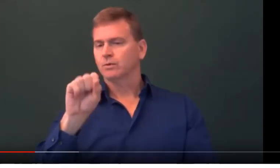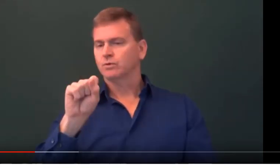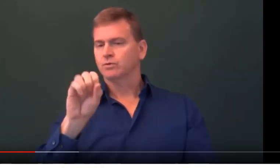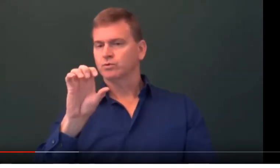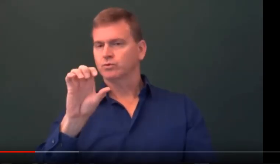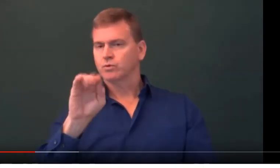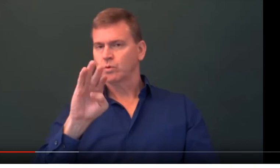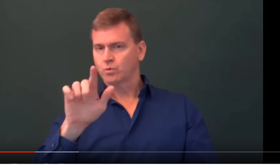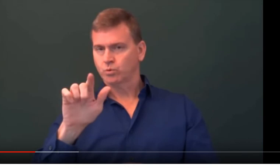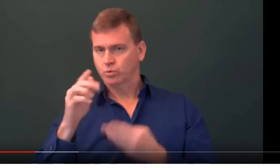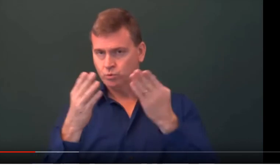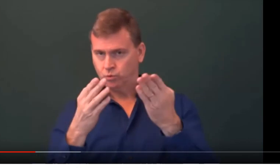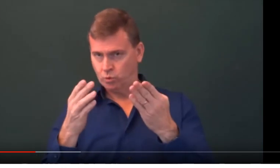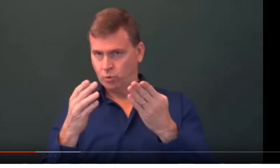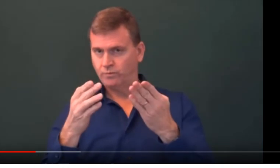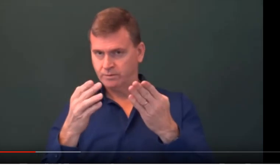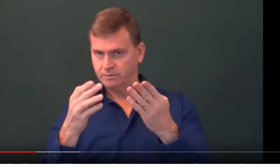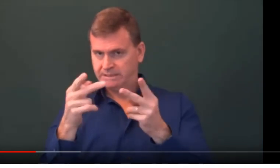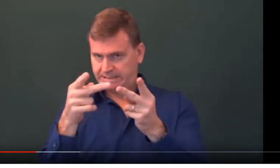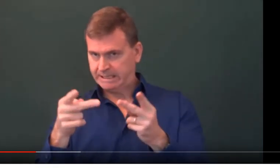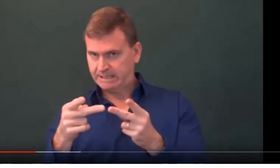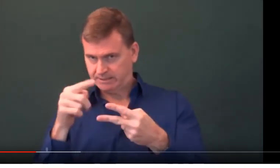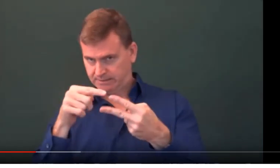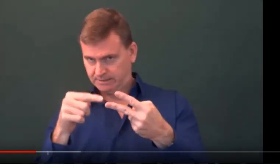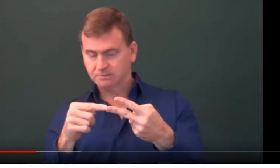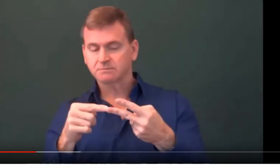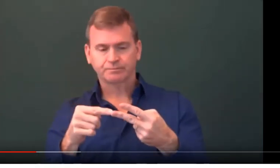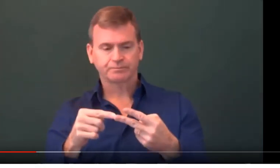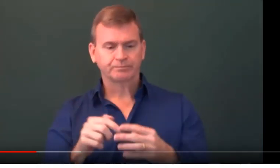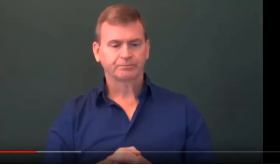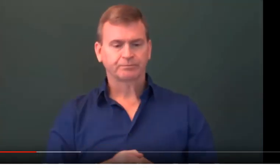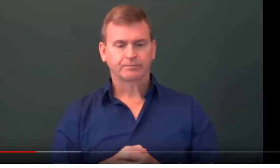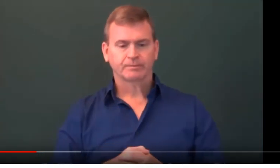70% of physical assaults happened in healthcare and social service settings.